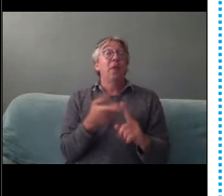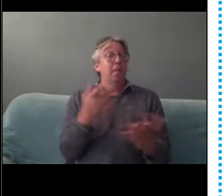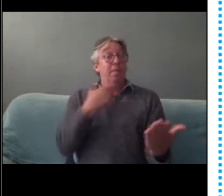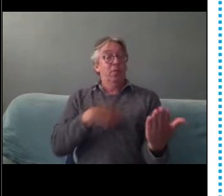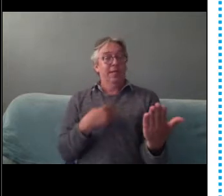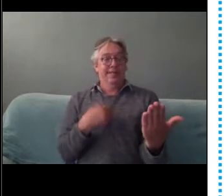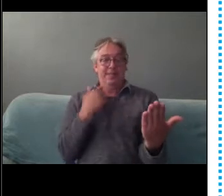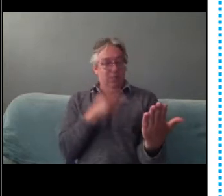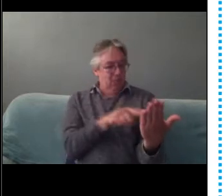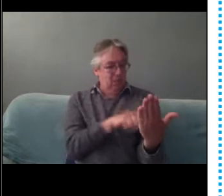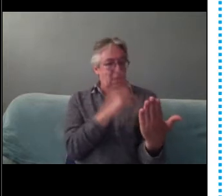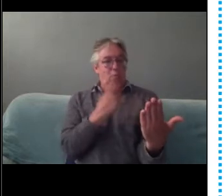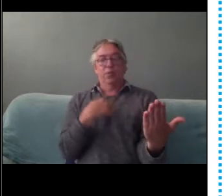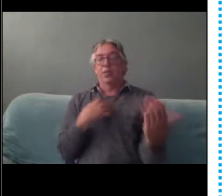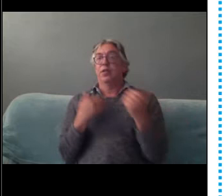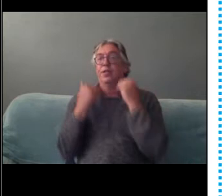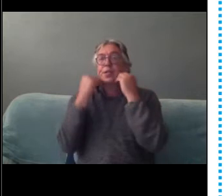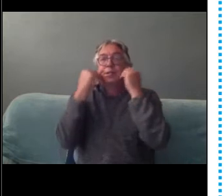support the people